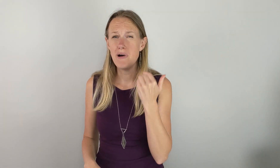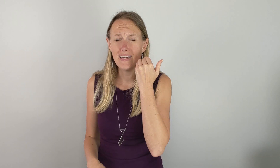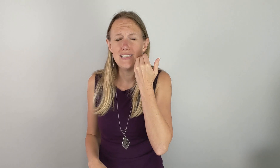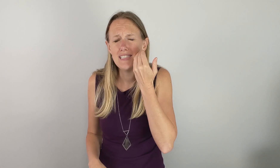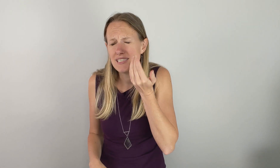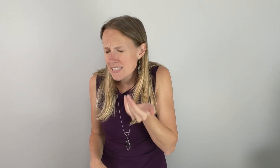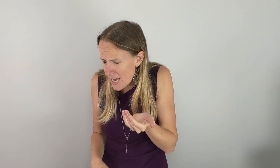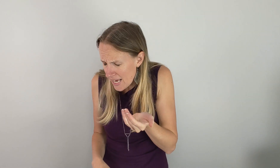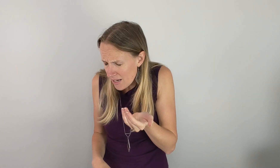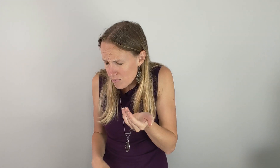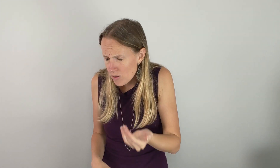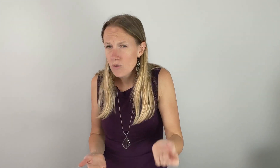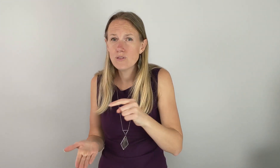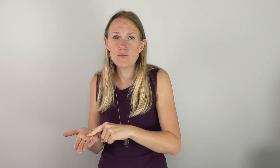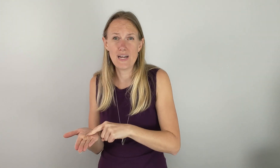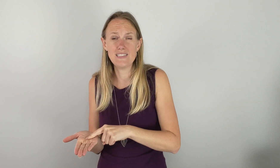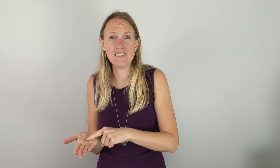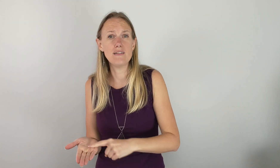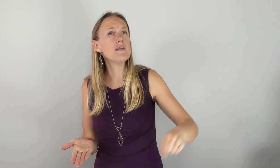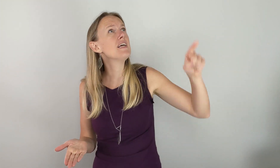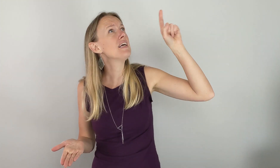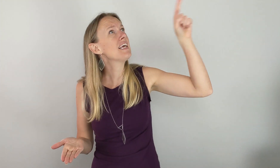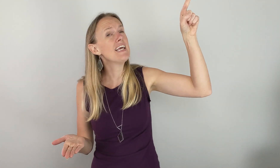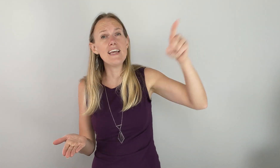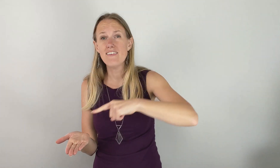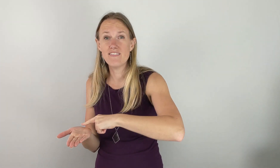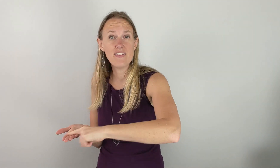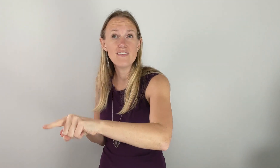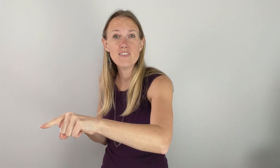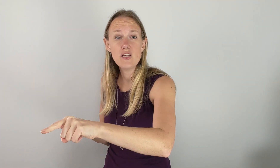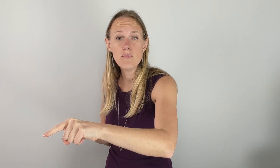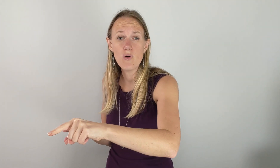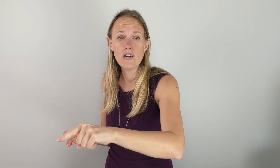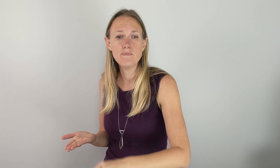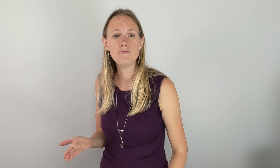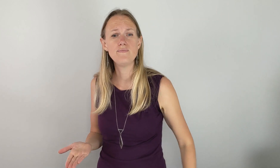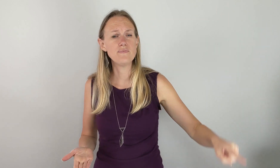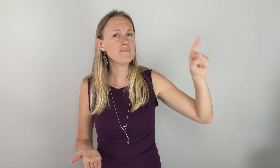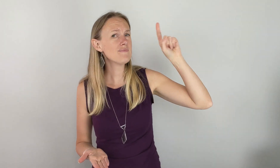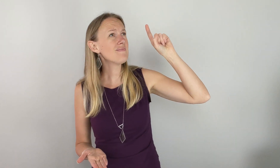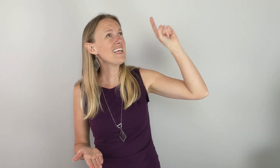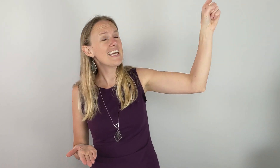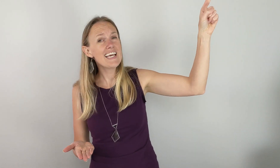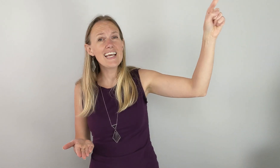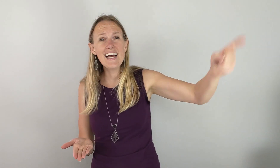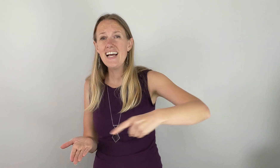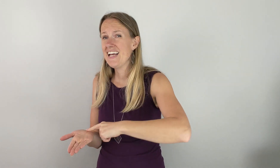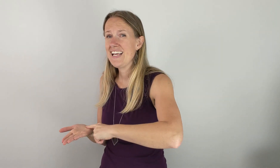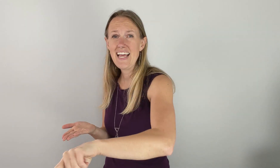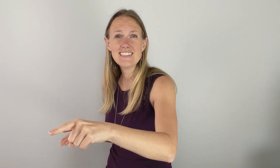My shame was a ransom he faithfully bore. He